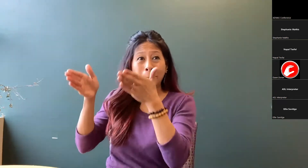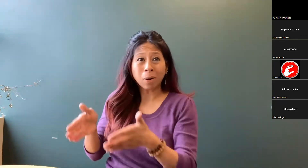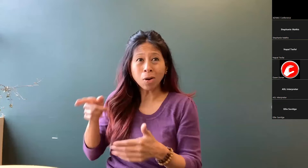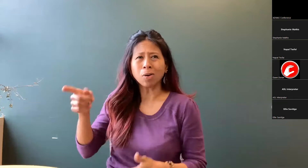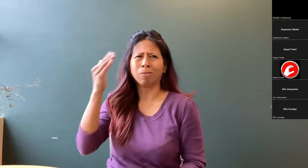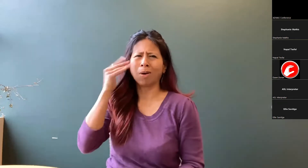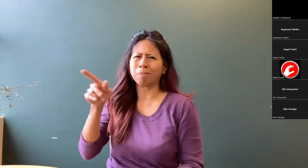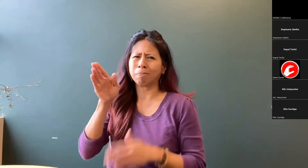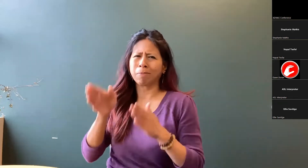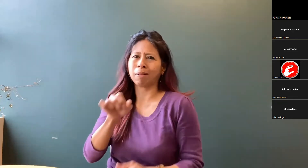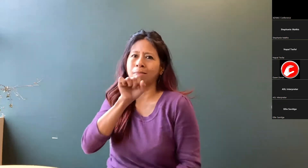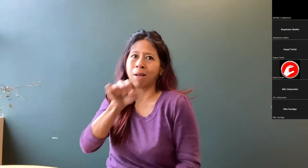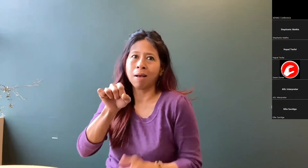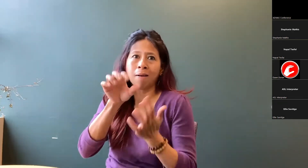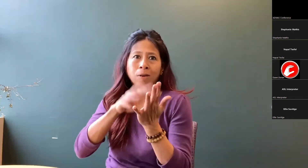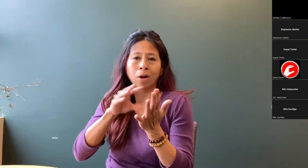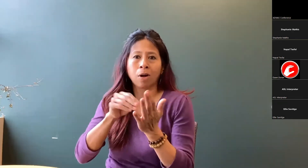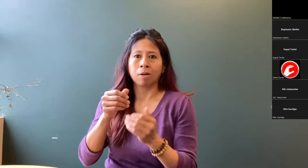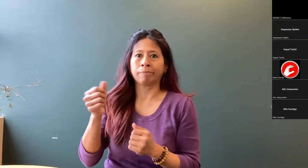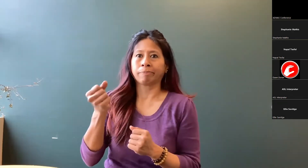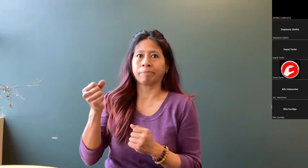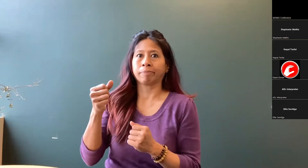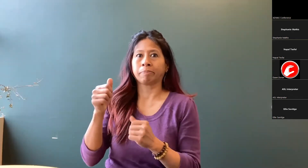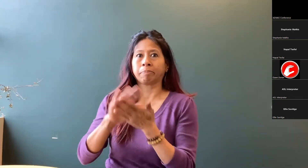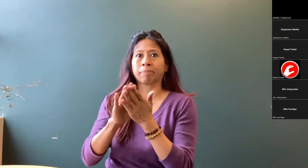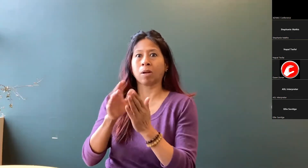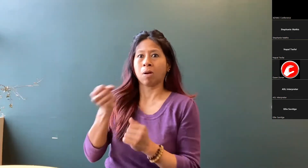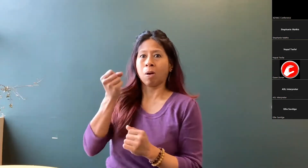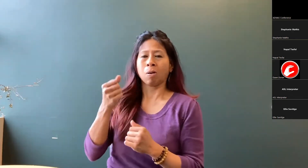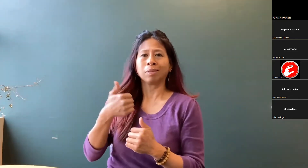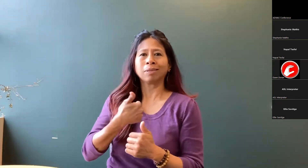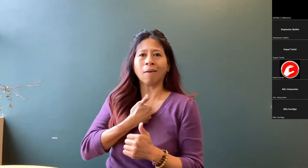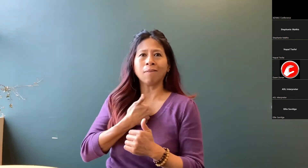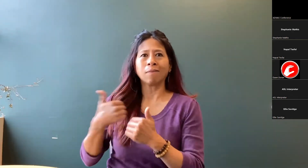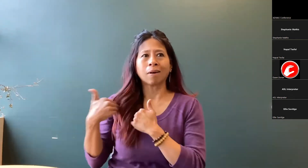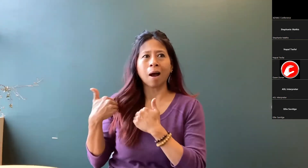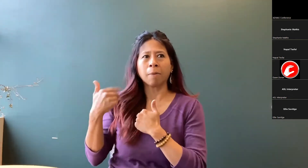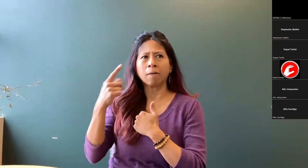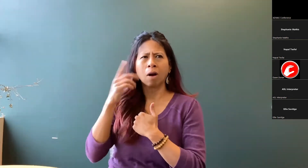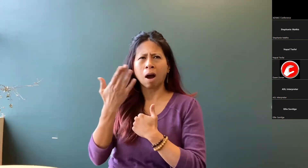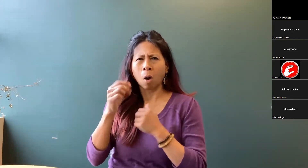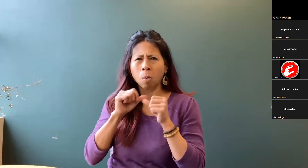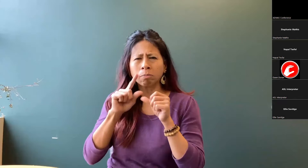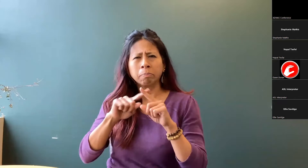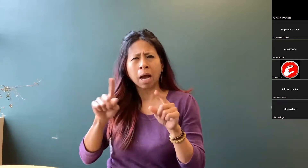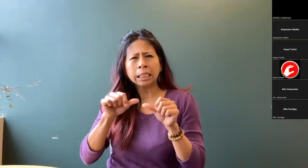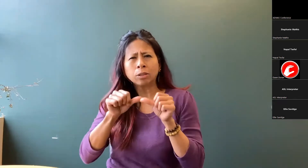deaf community, no matter which of her many hats she's wearing. If you know this person, you know that this person